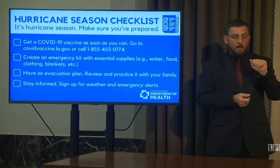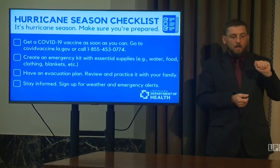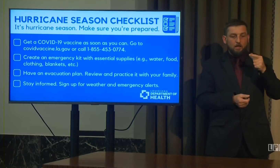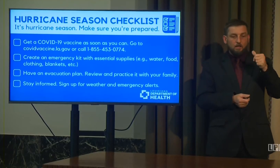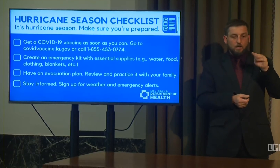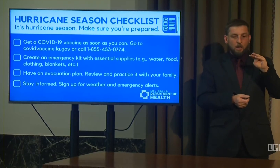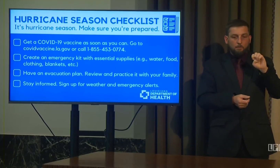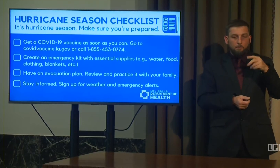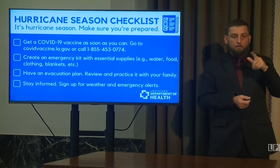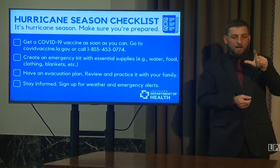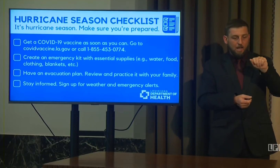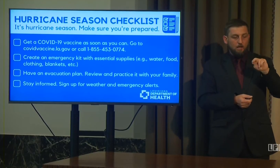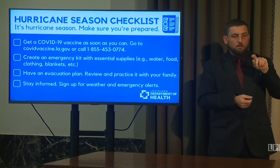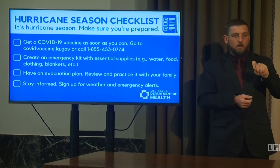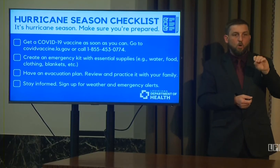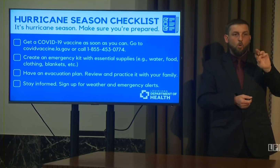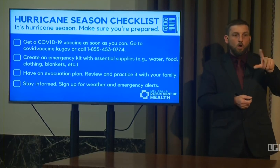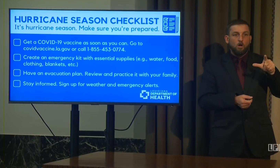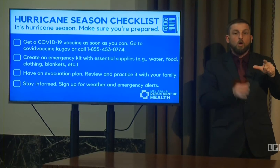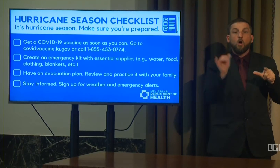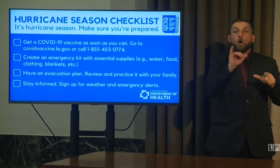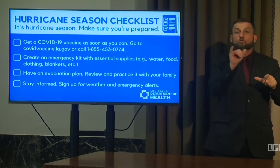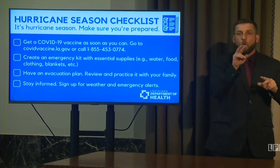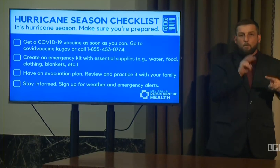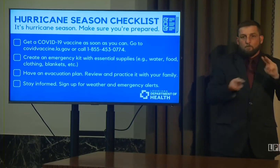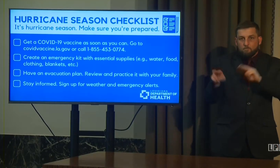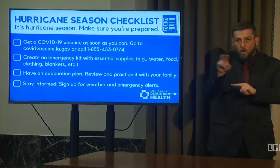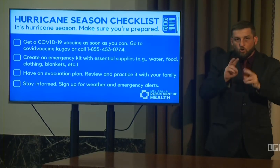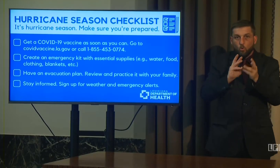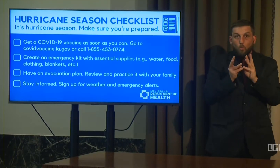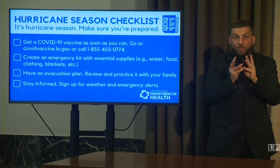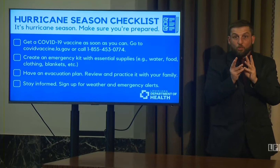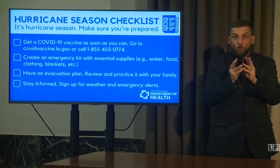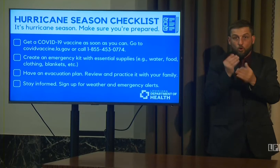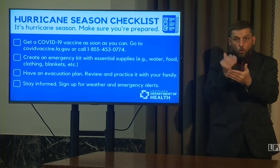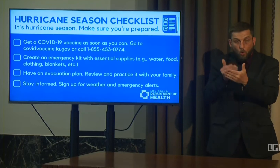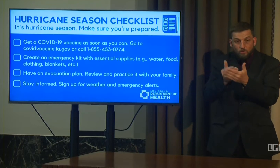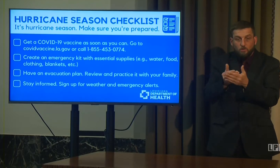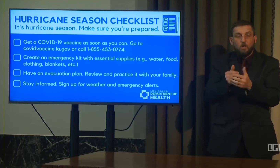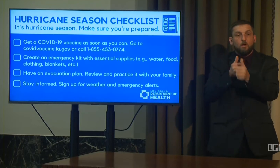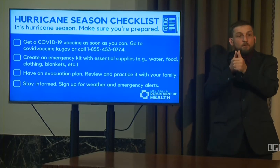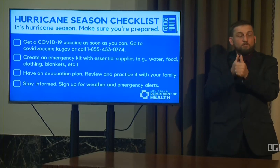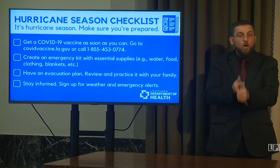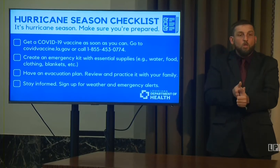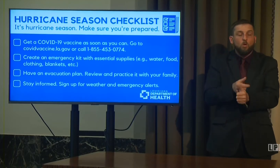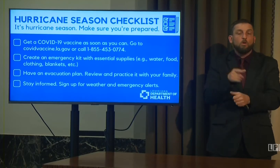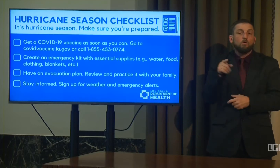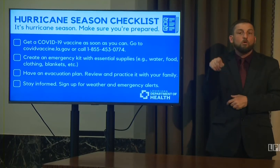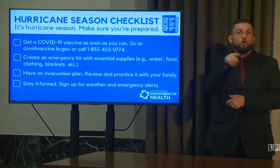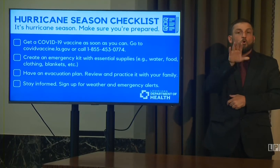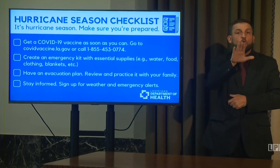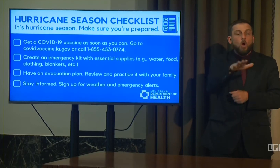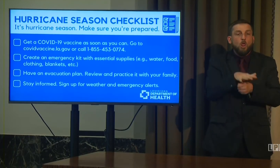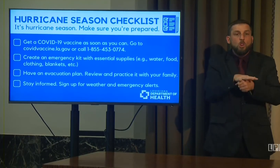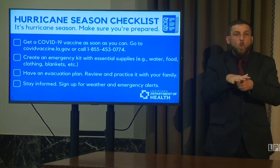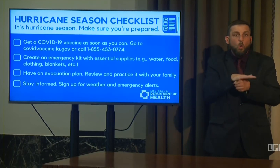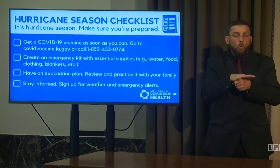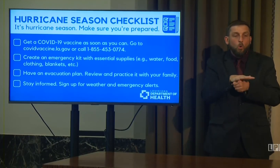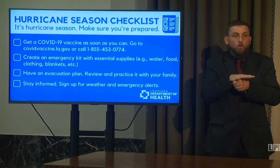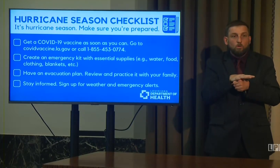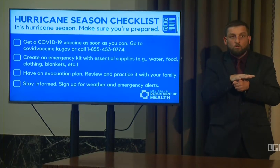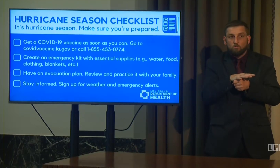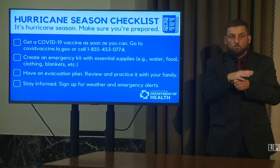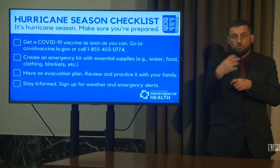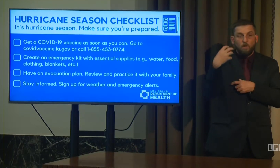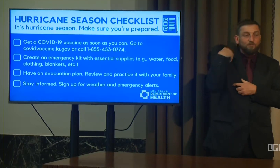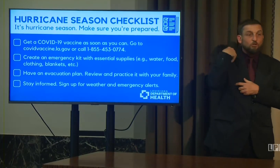And we always ask you to monitor your weather closely, follow the guidance given by your local officials as